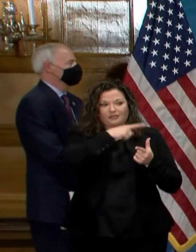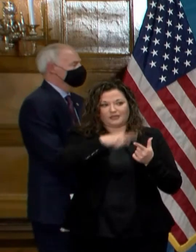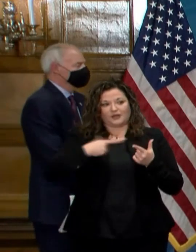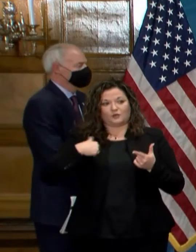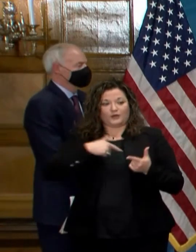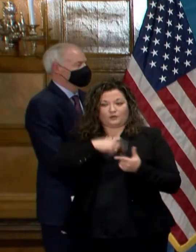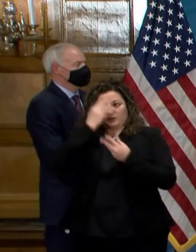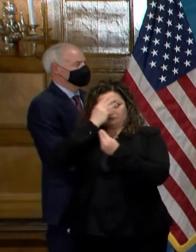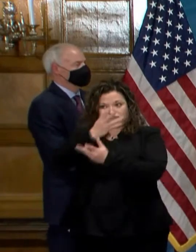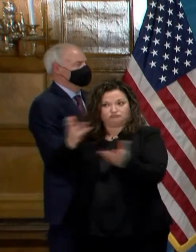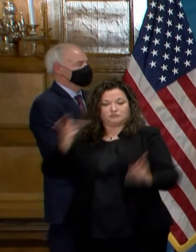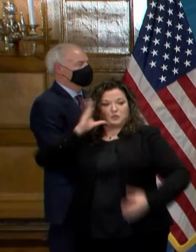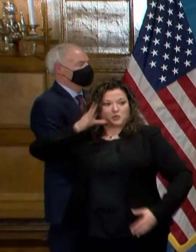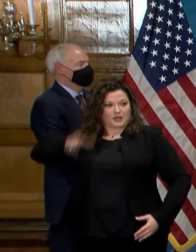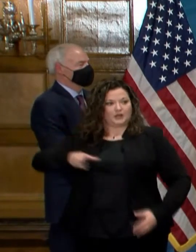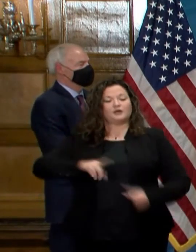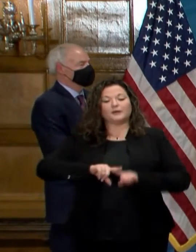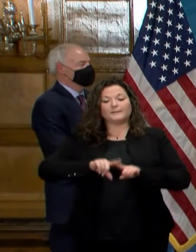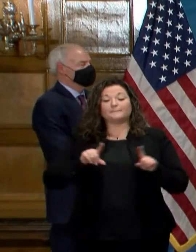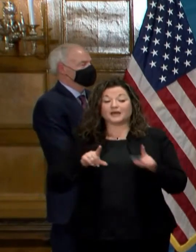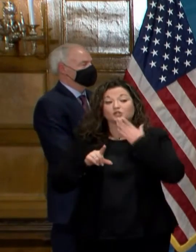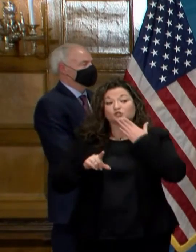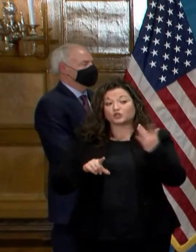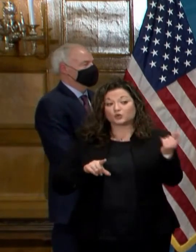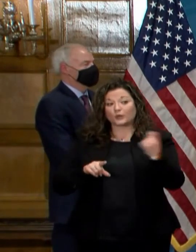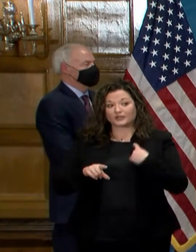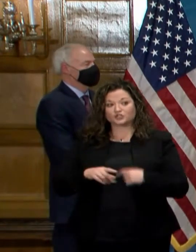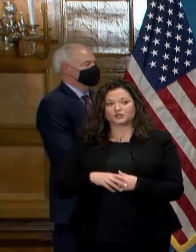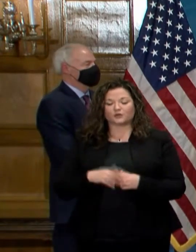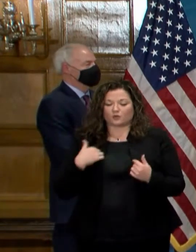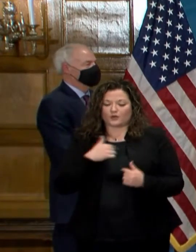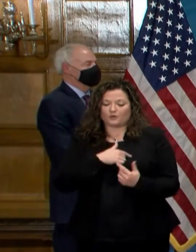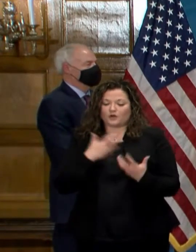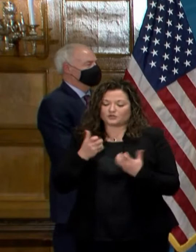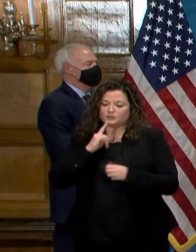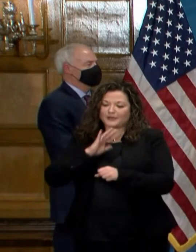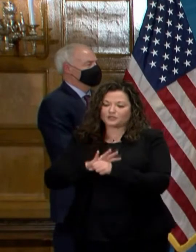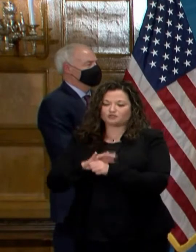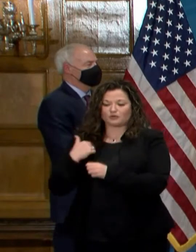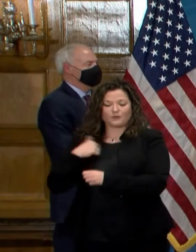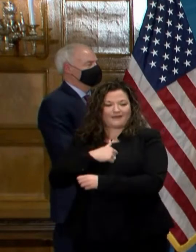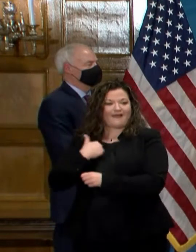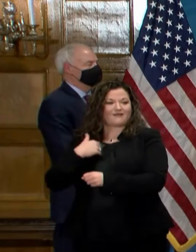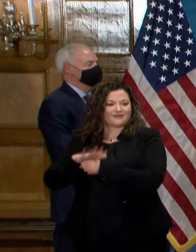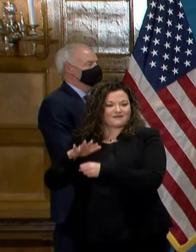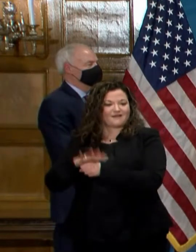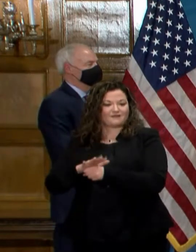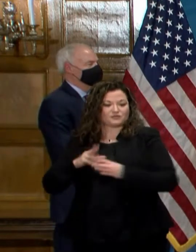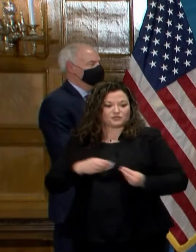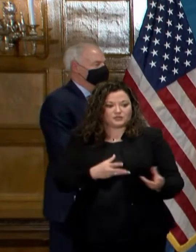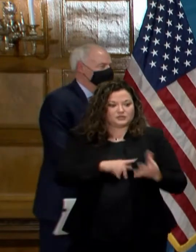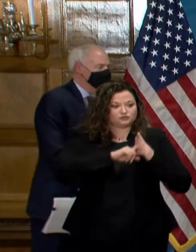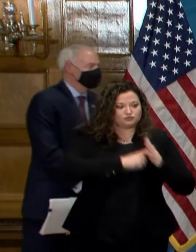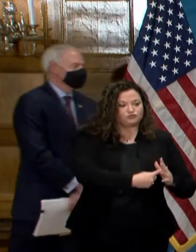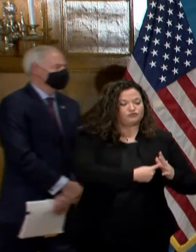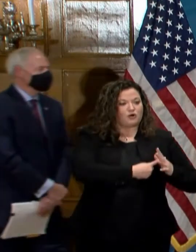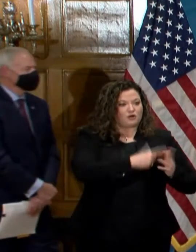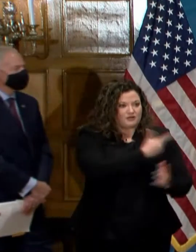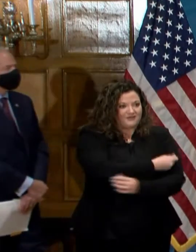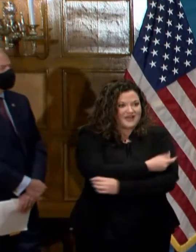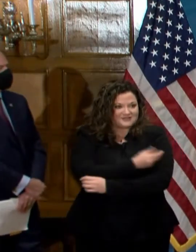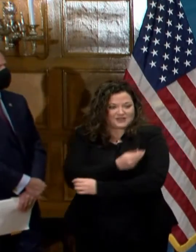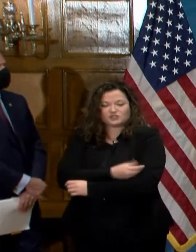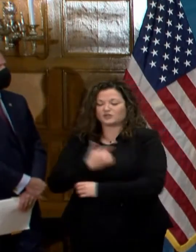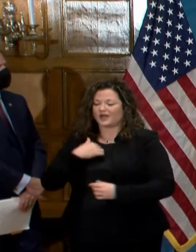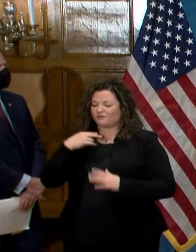good question. We also want to have enough vaccine to begin the immunizations. I have read simply the press release from